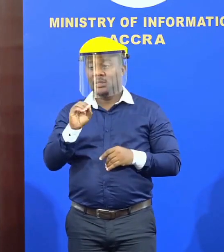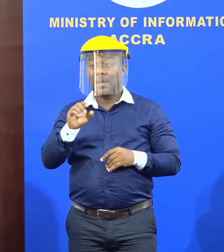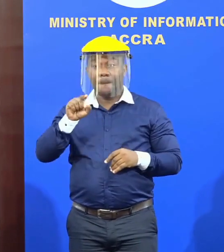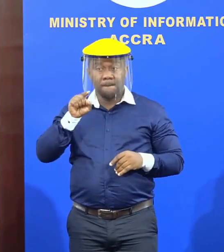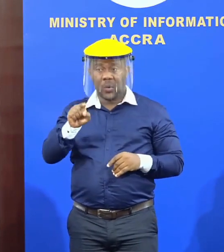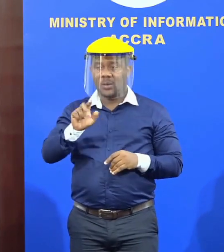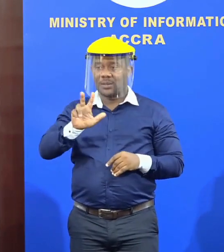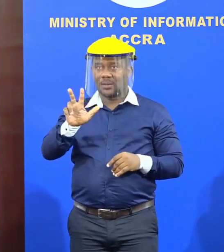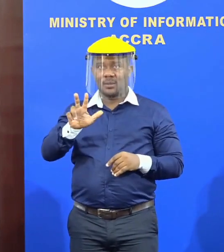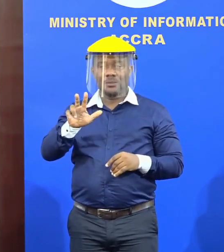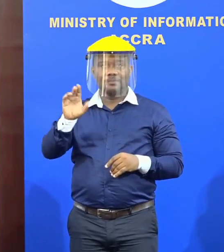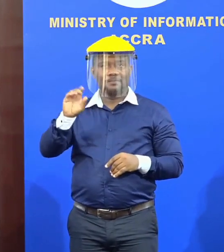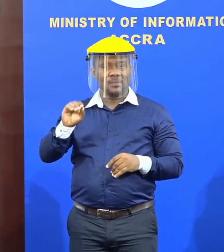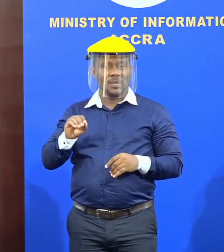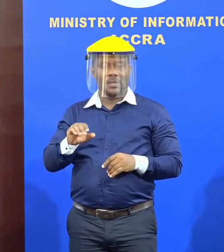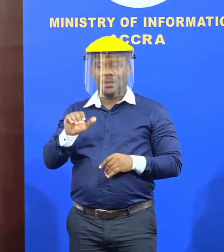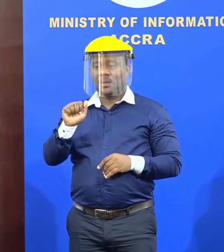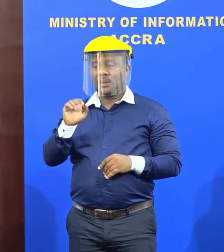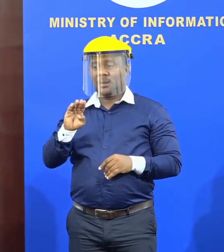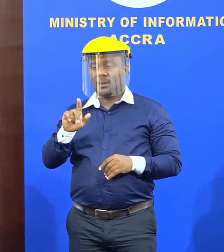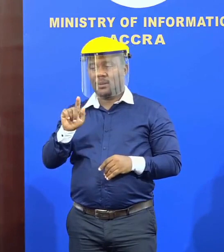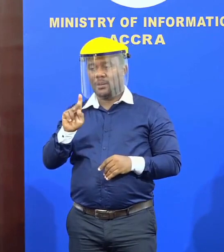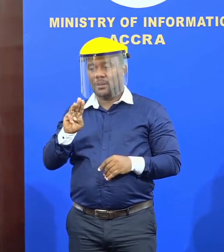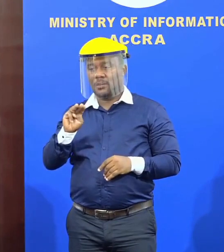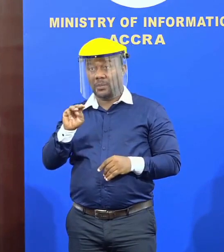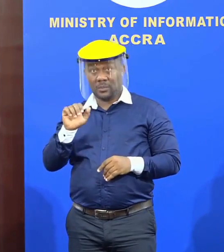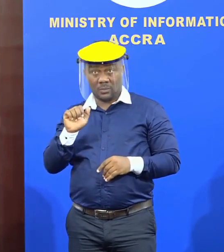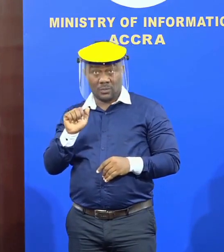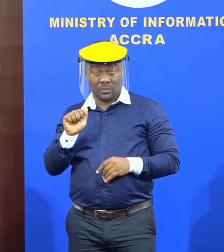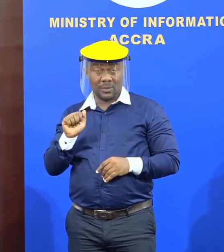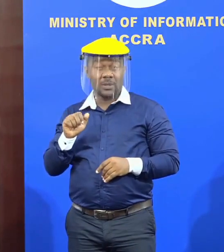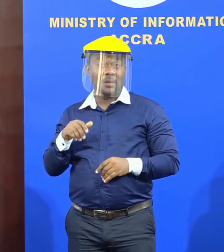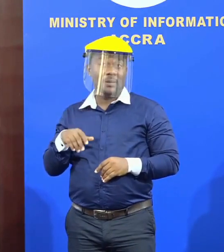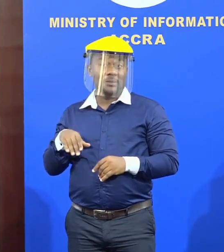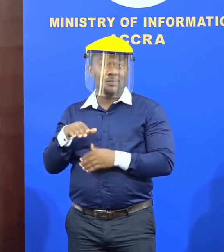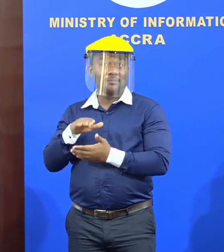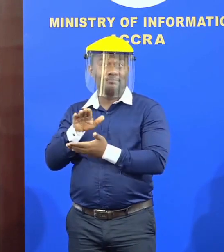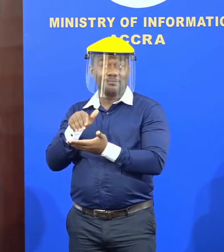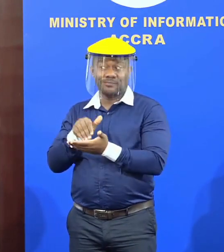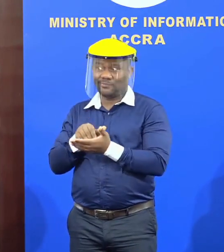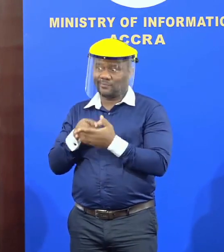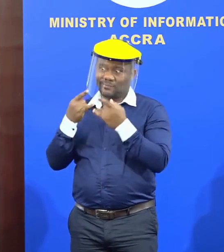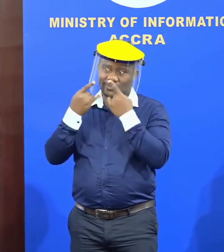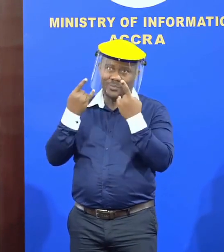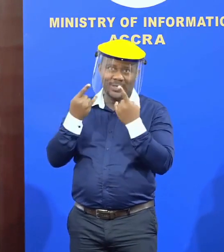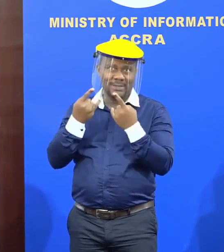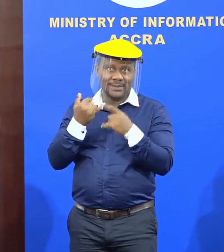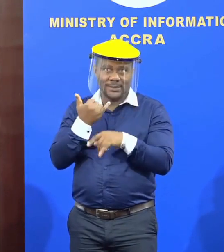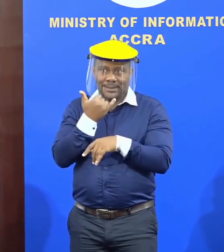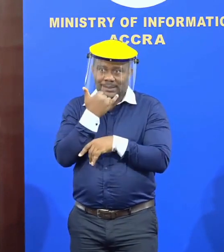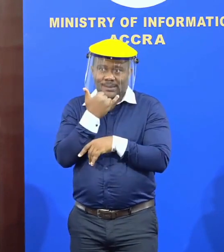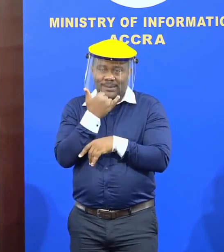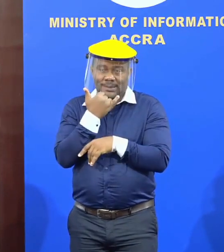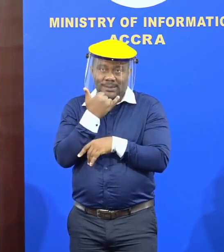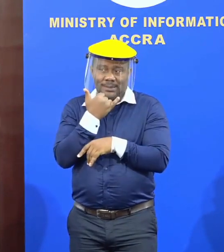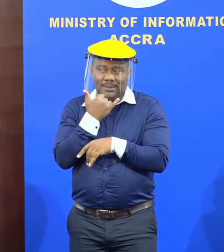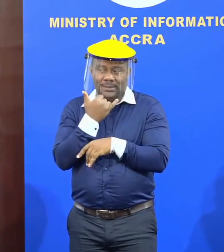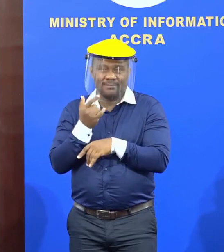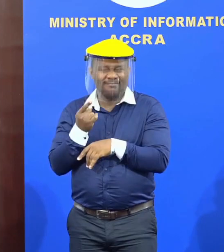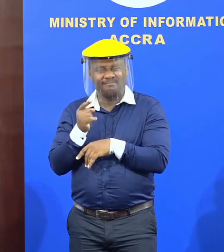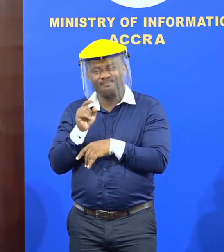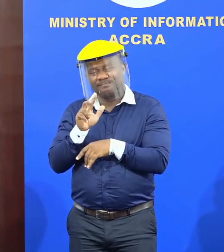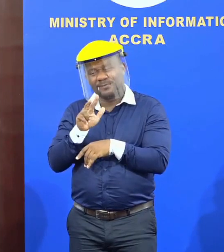60.3%. And Ablekuma Central registered the lowest proportion not wearing masks correctly at almost